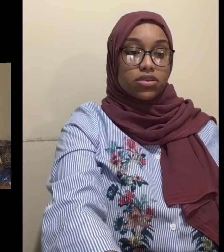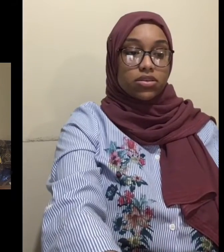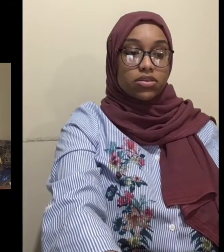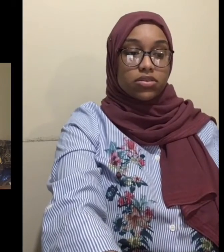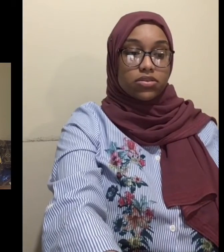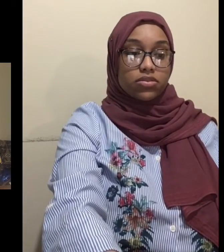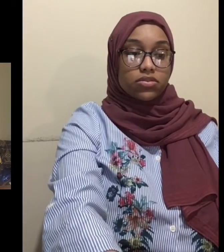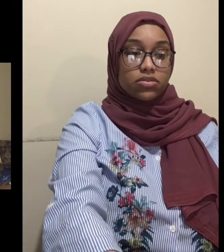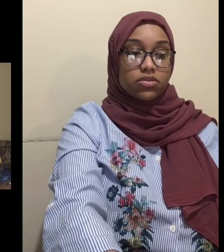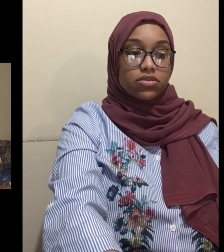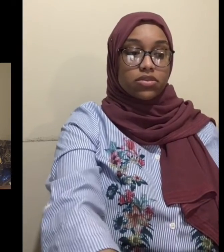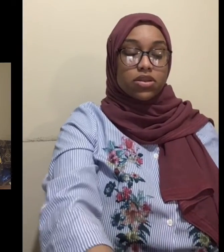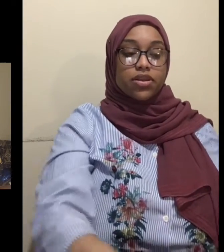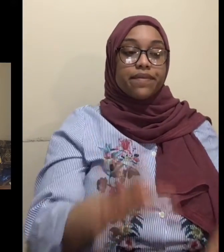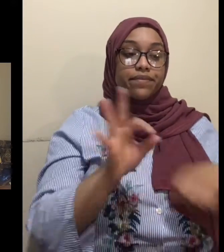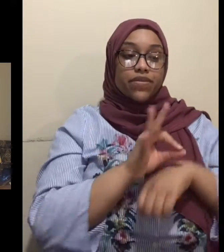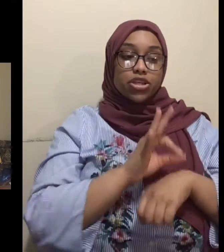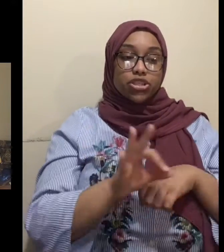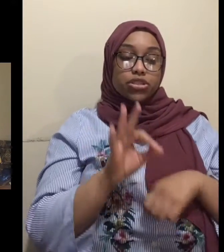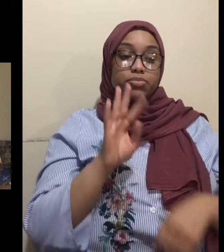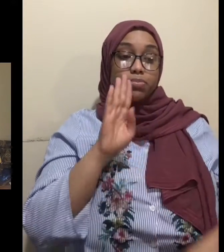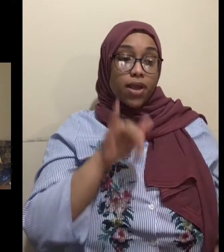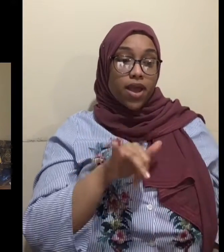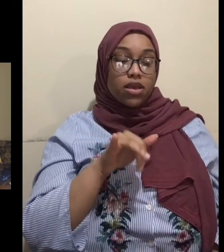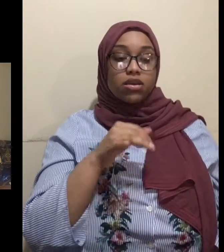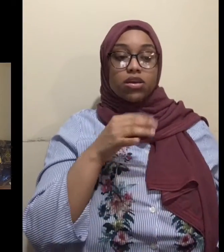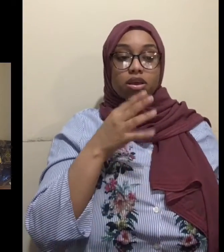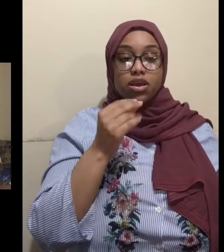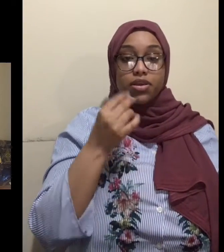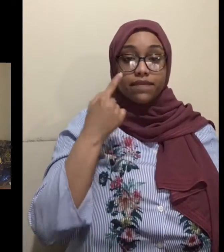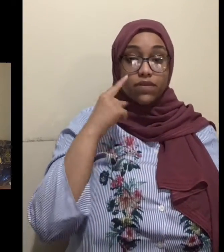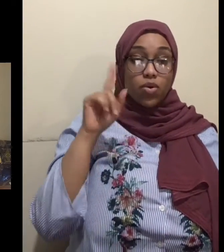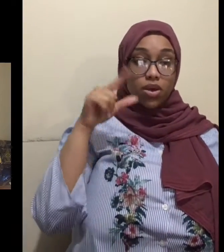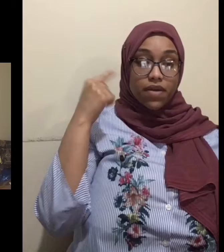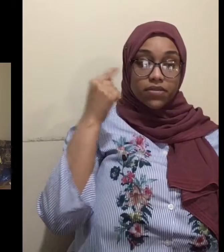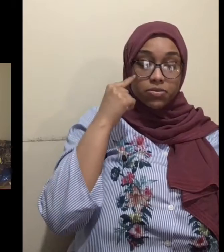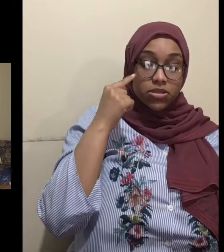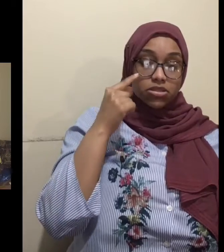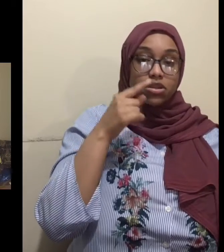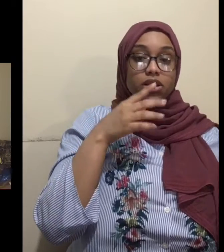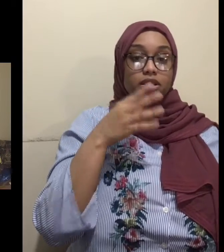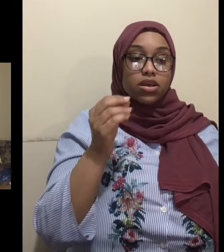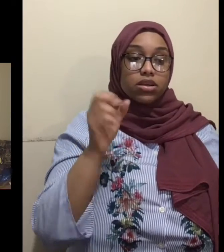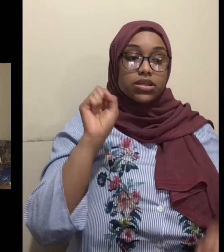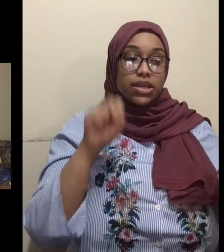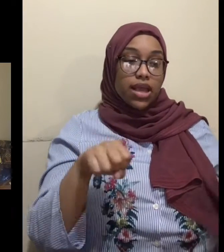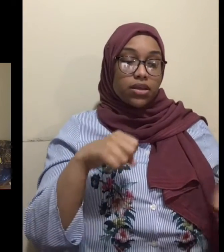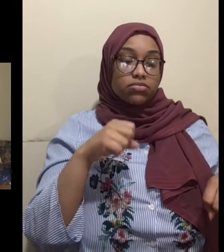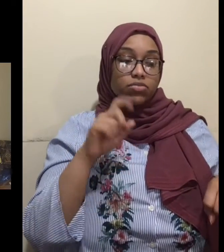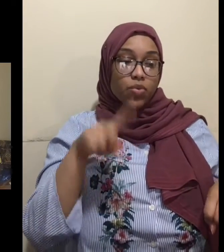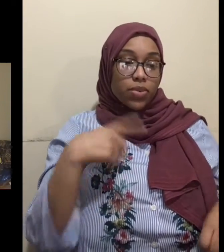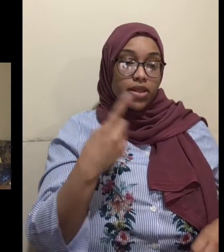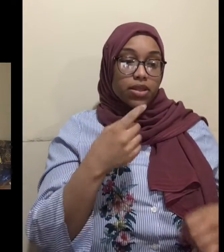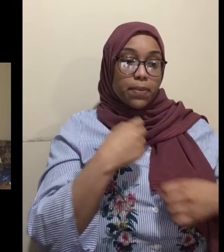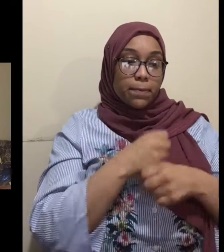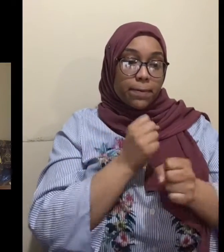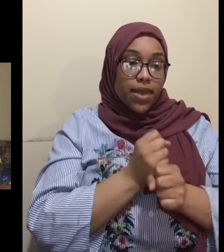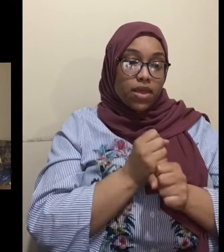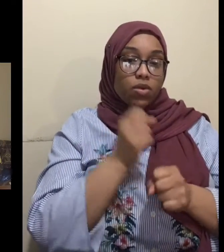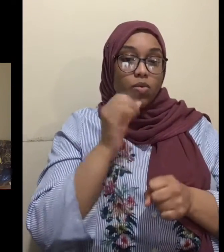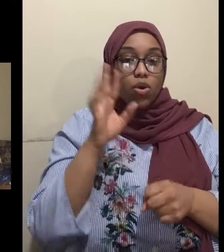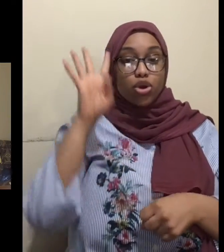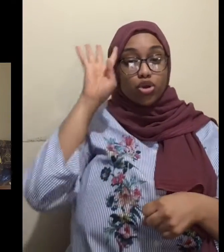Government organizations or agencies are established to fulfill a specific function by and